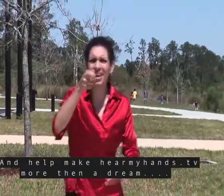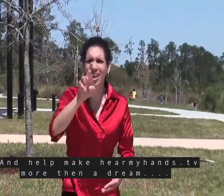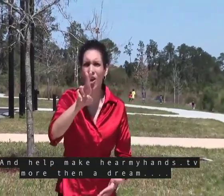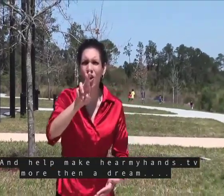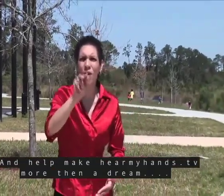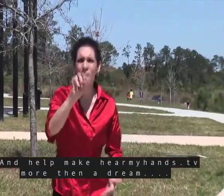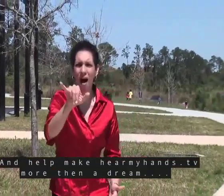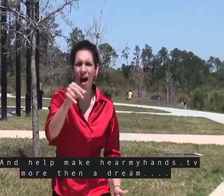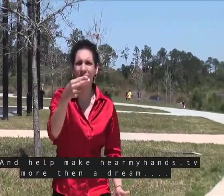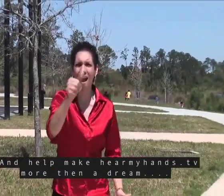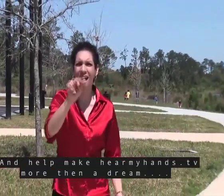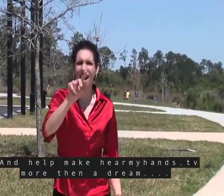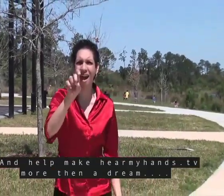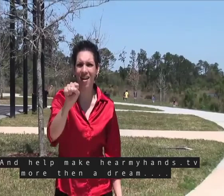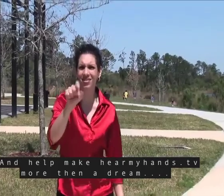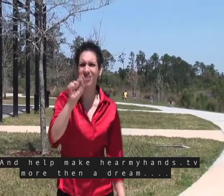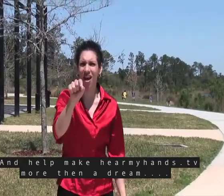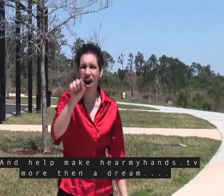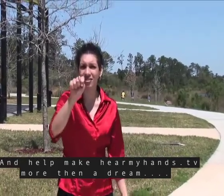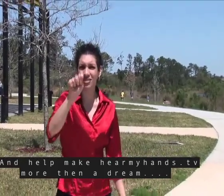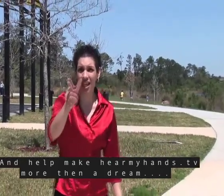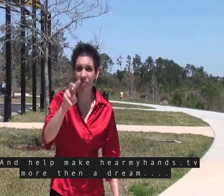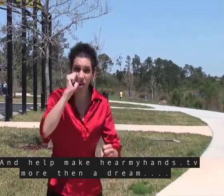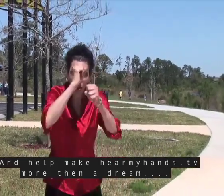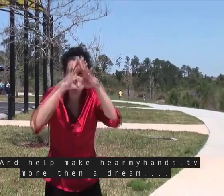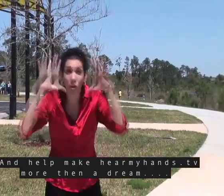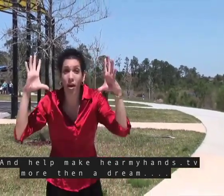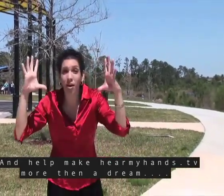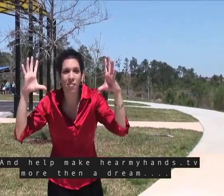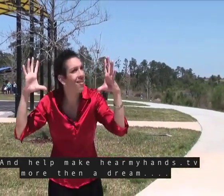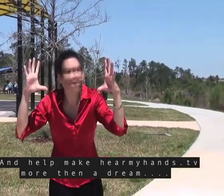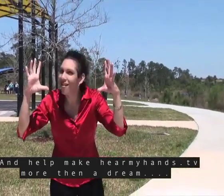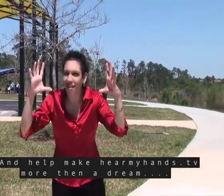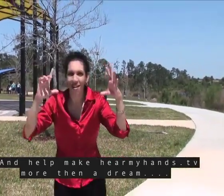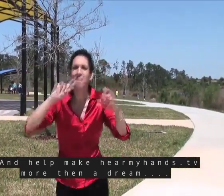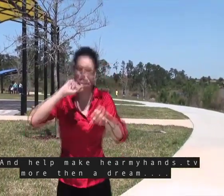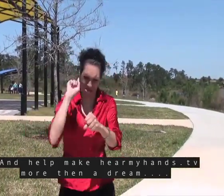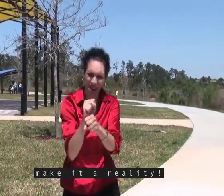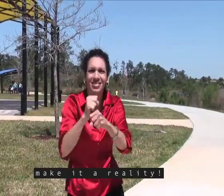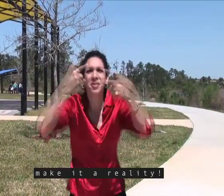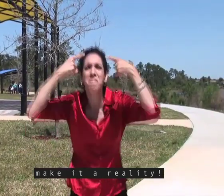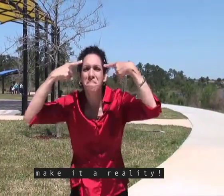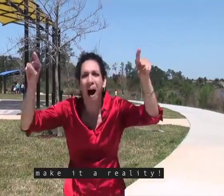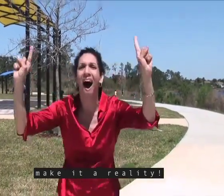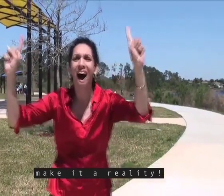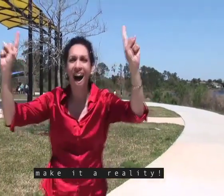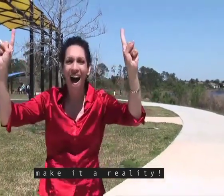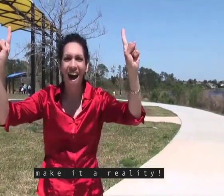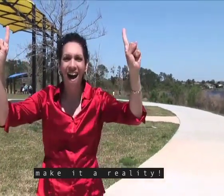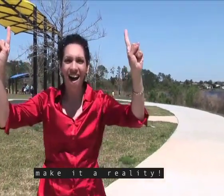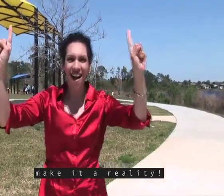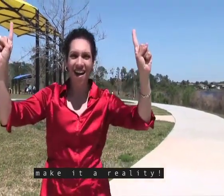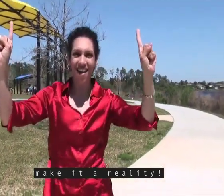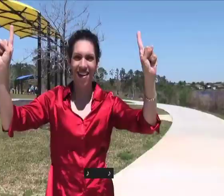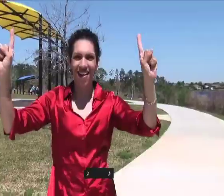HearMyHands.TV more than a dream, make it a reality. Thank